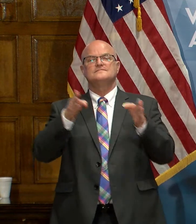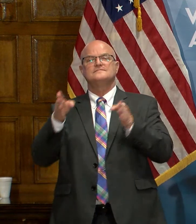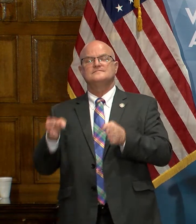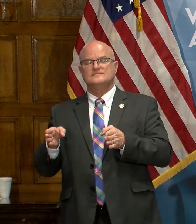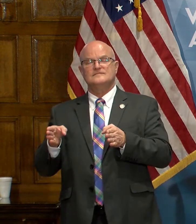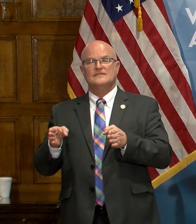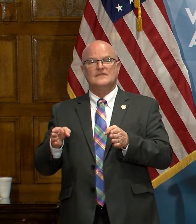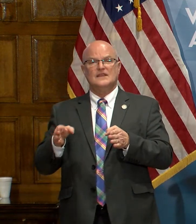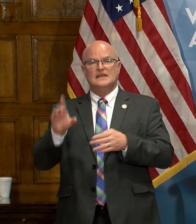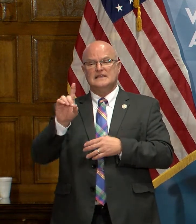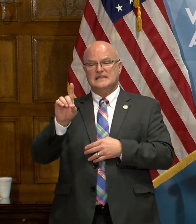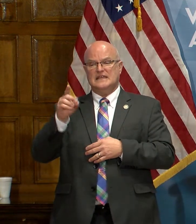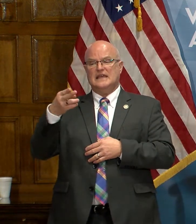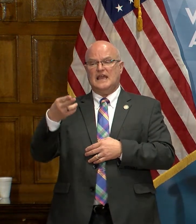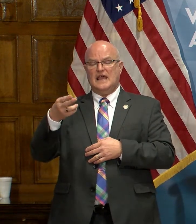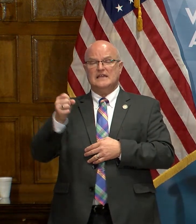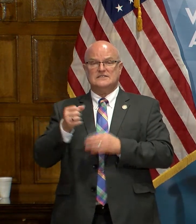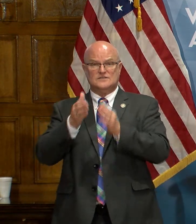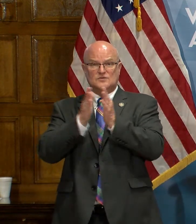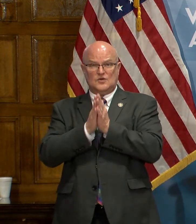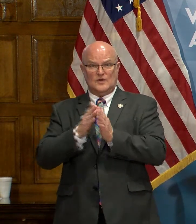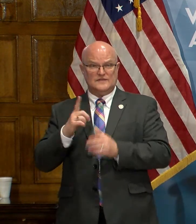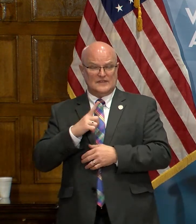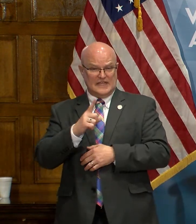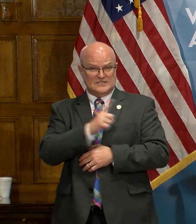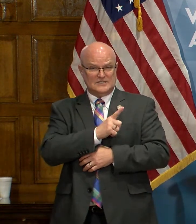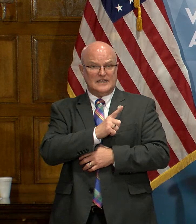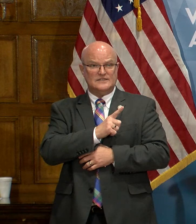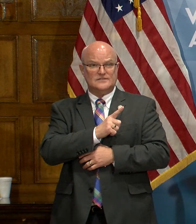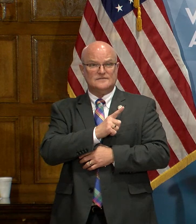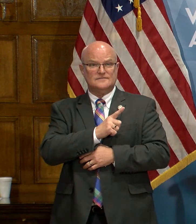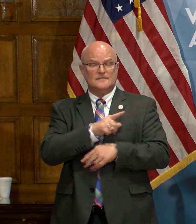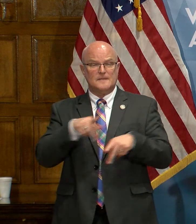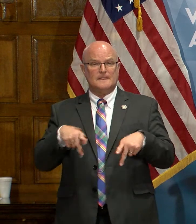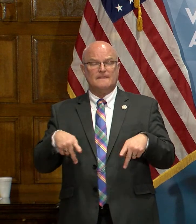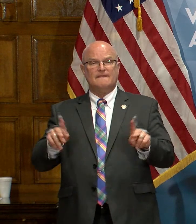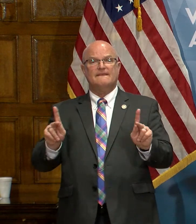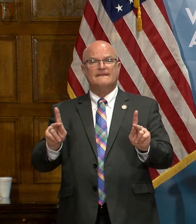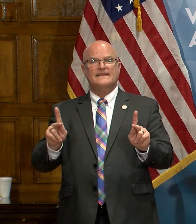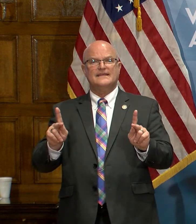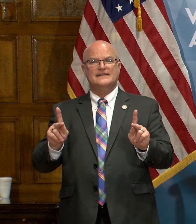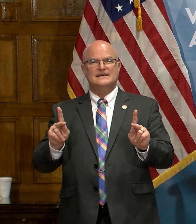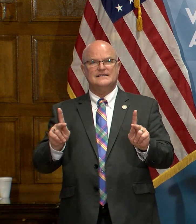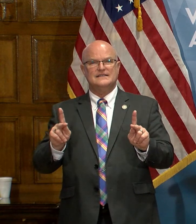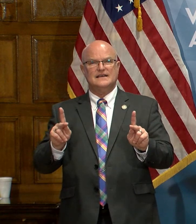the DHS request to the legislature to allow